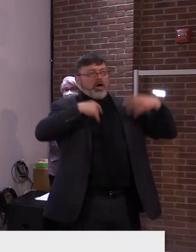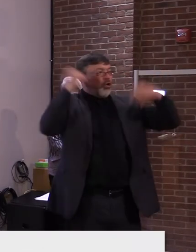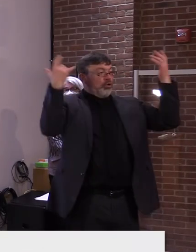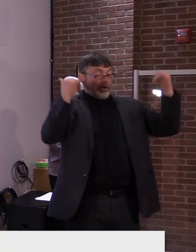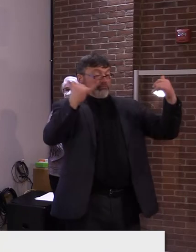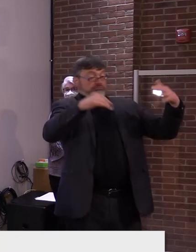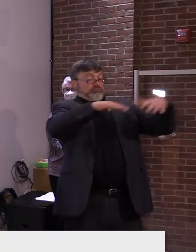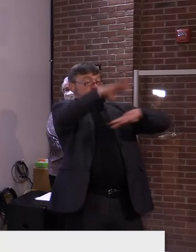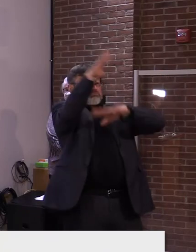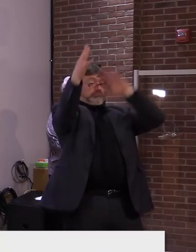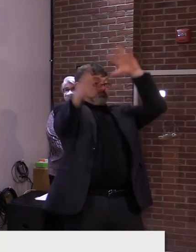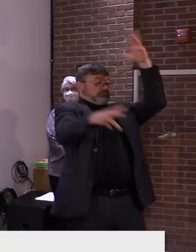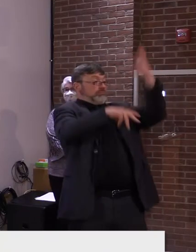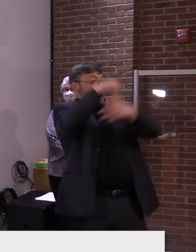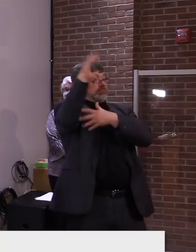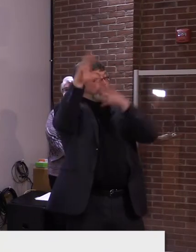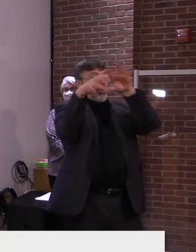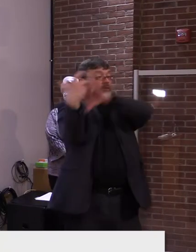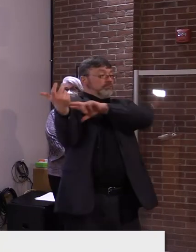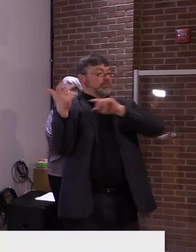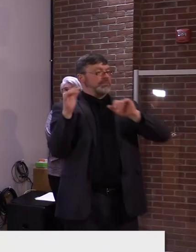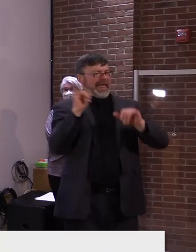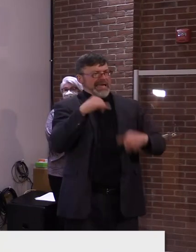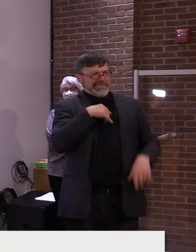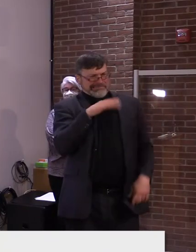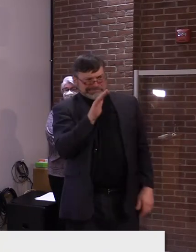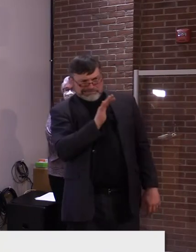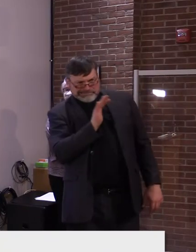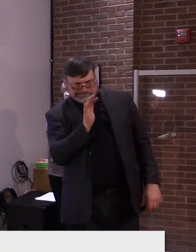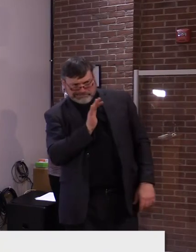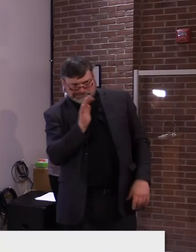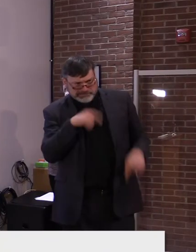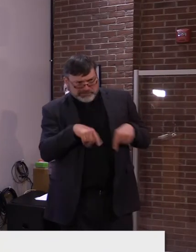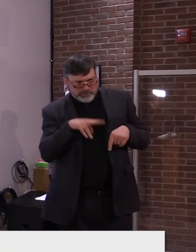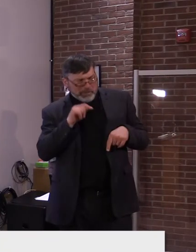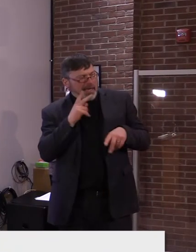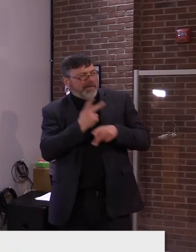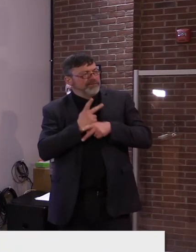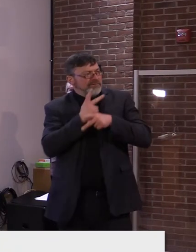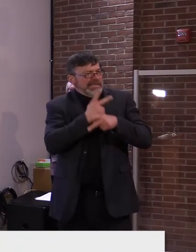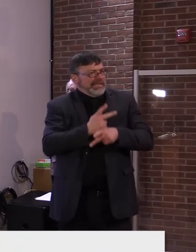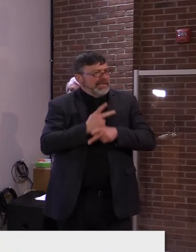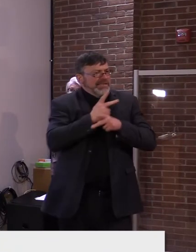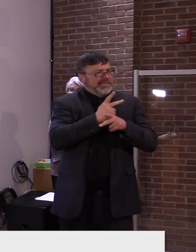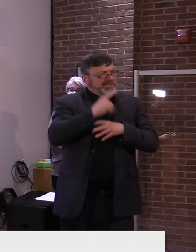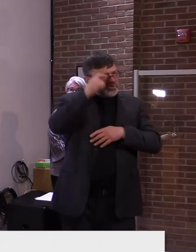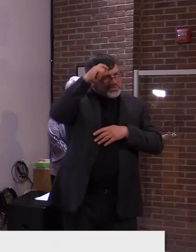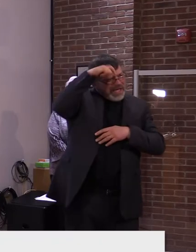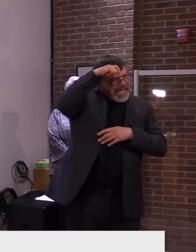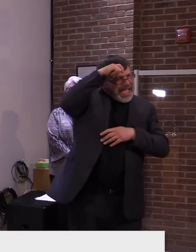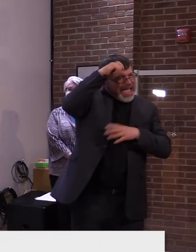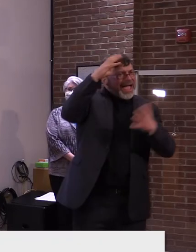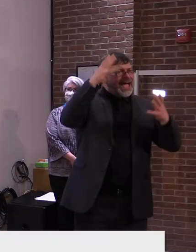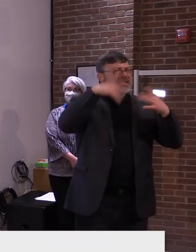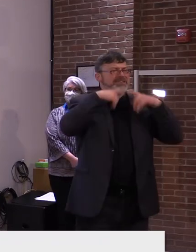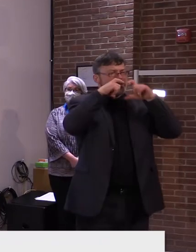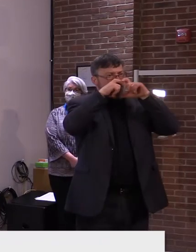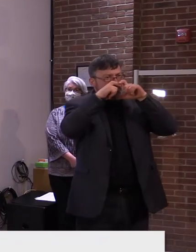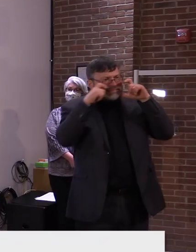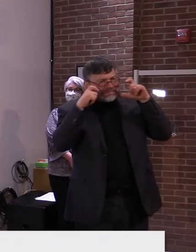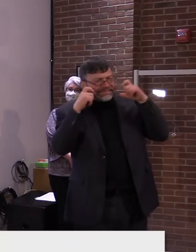to continue to have the mask mandate until we're through the vaccination process. But I think it keeps us all safe,